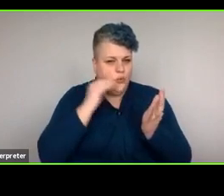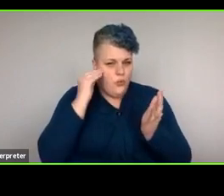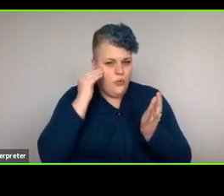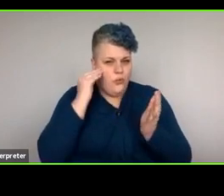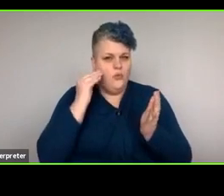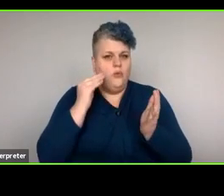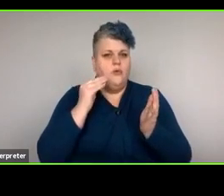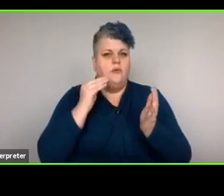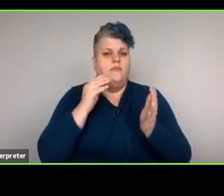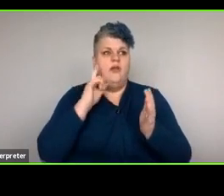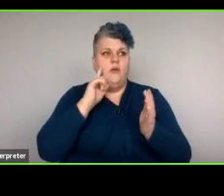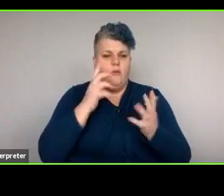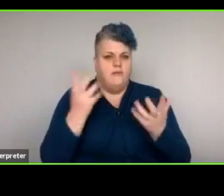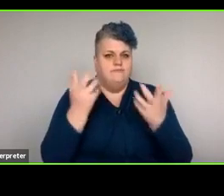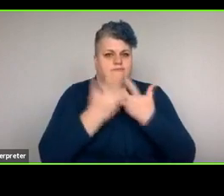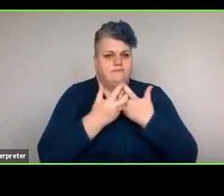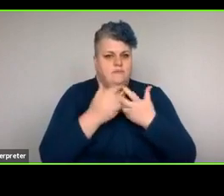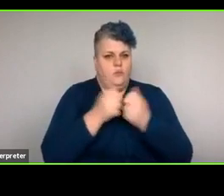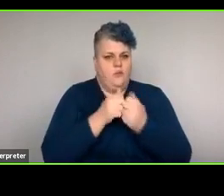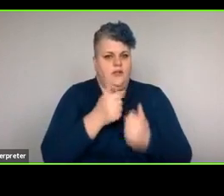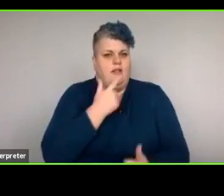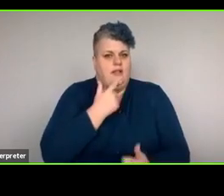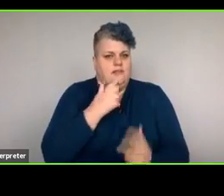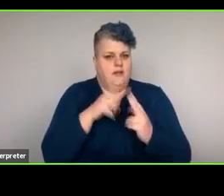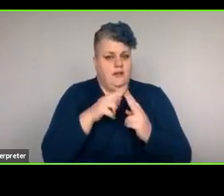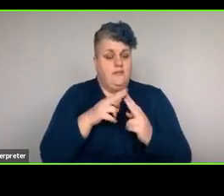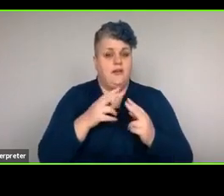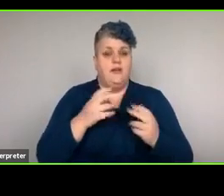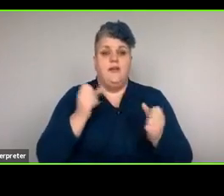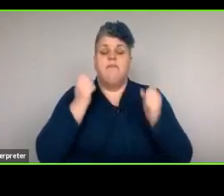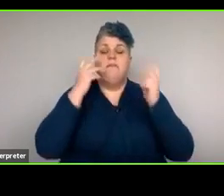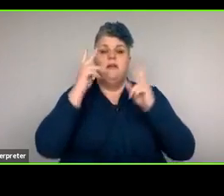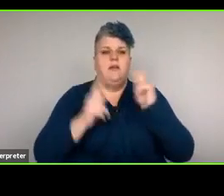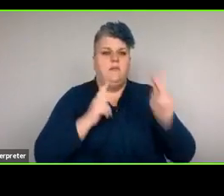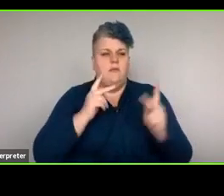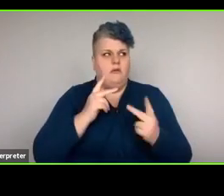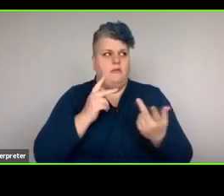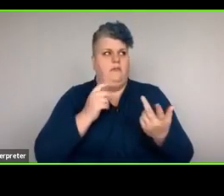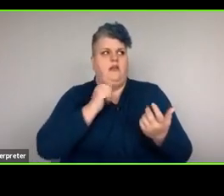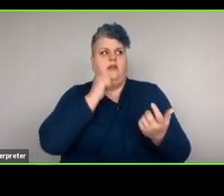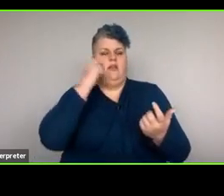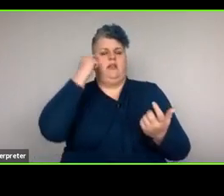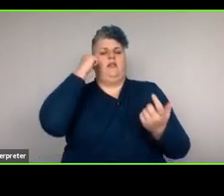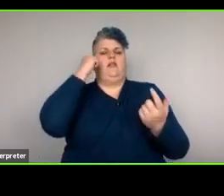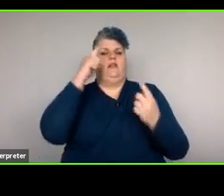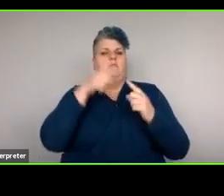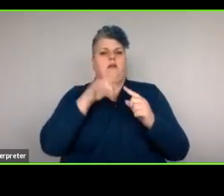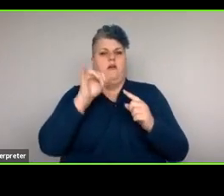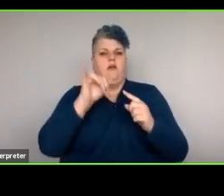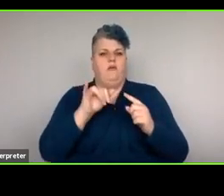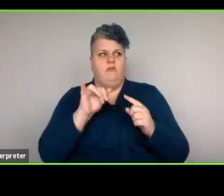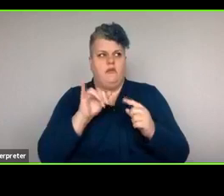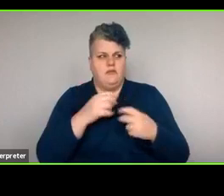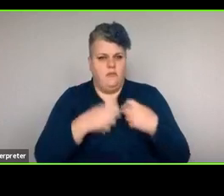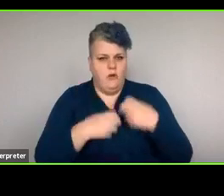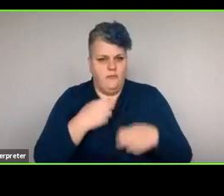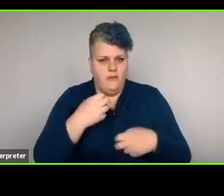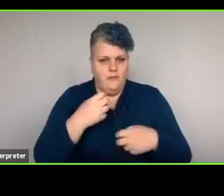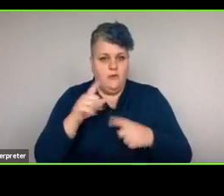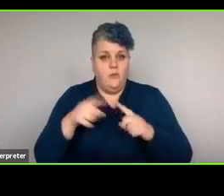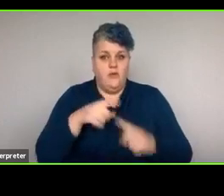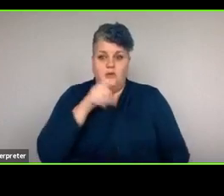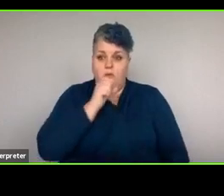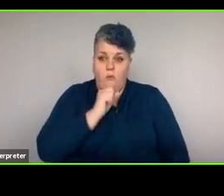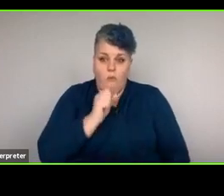find that's going to be accommodating, and this is something that many people might not think about as an issue. Like, when you get